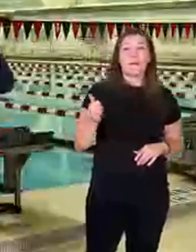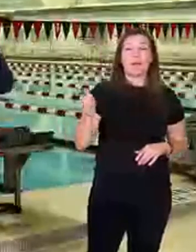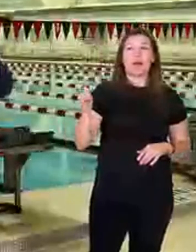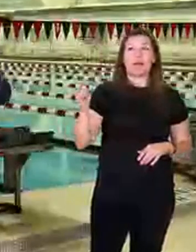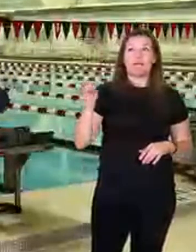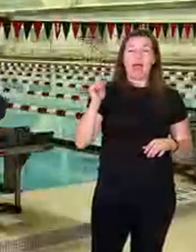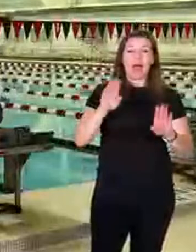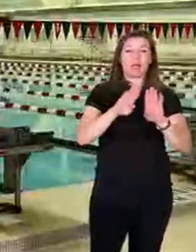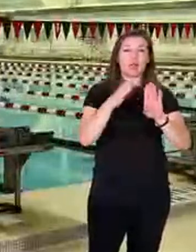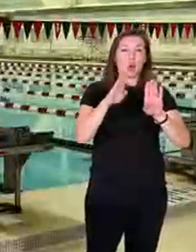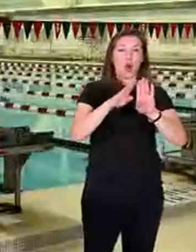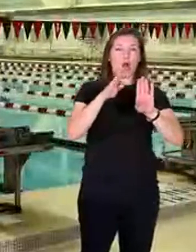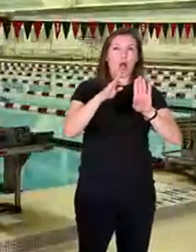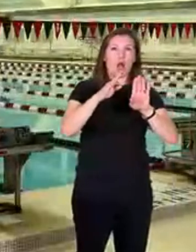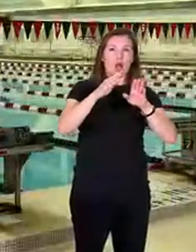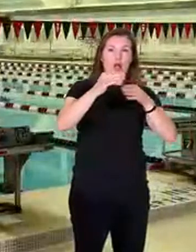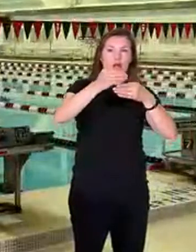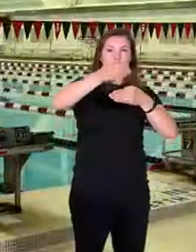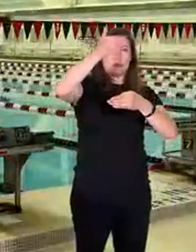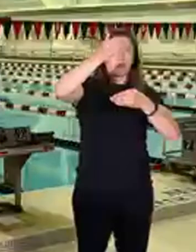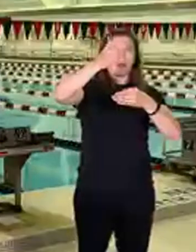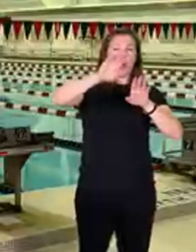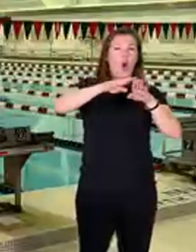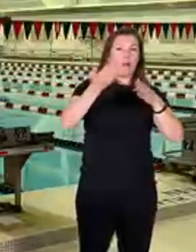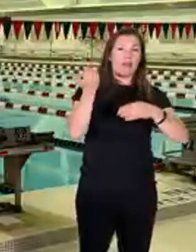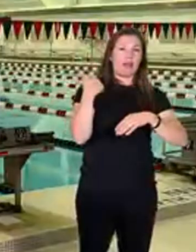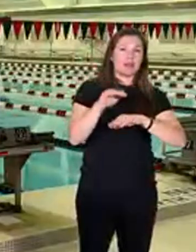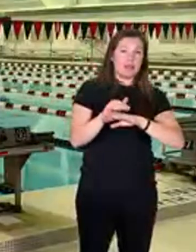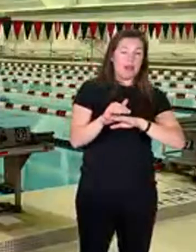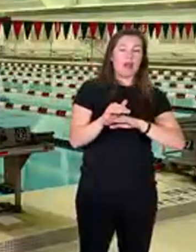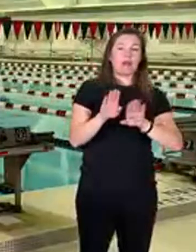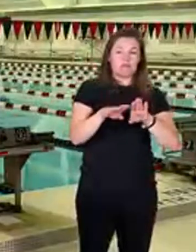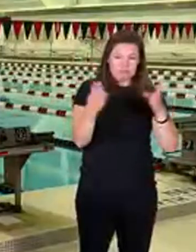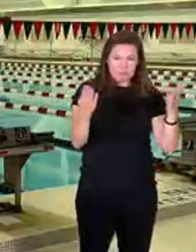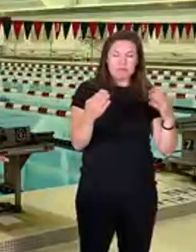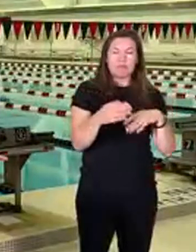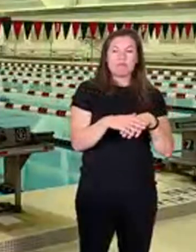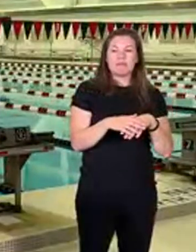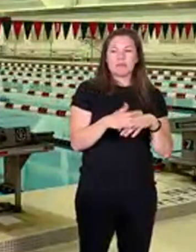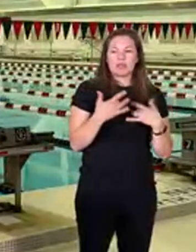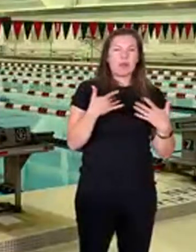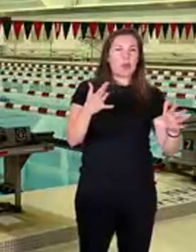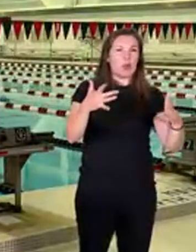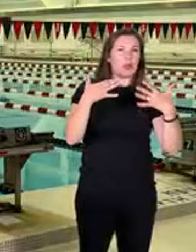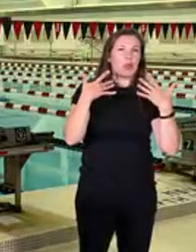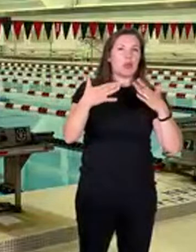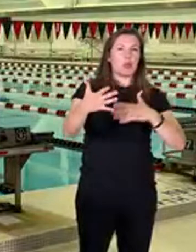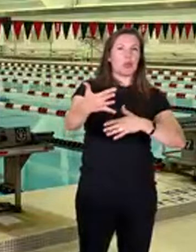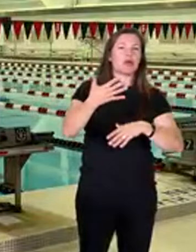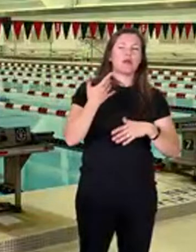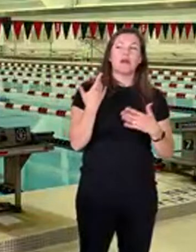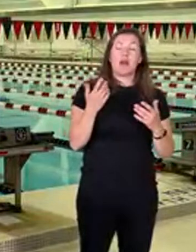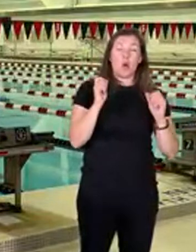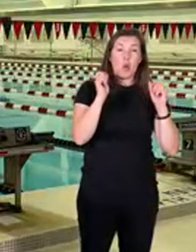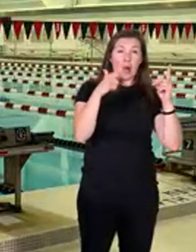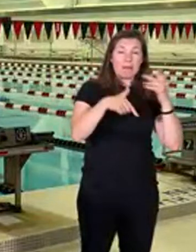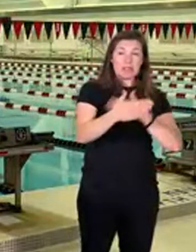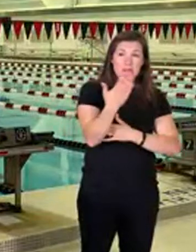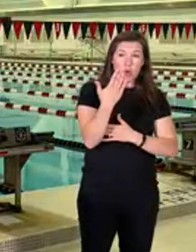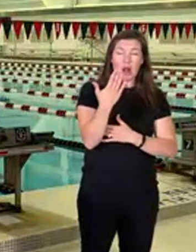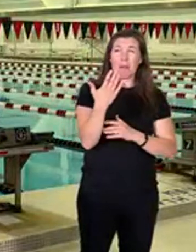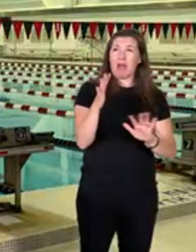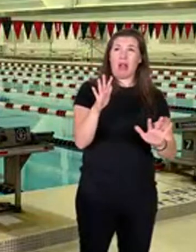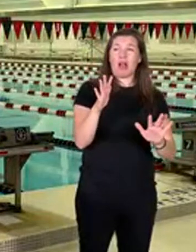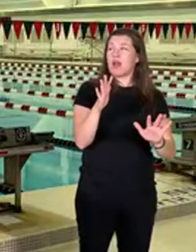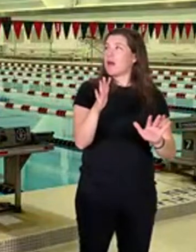deck door open last night, as I often do in the summer, just to let the cool air in. And I woke up this morning and I was